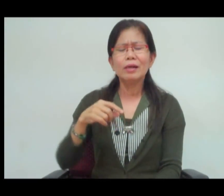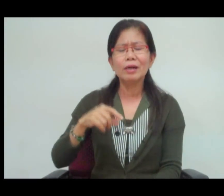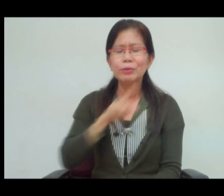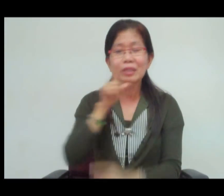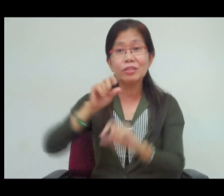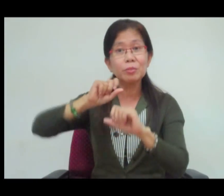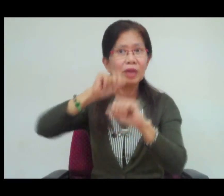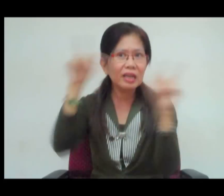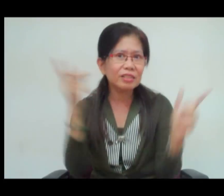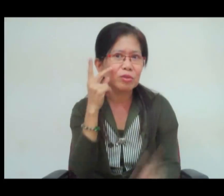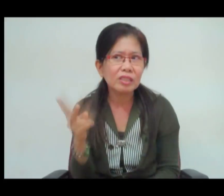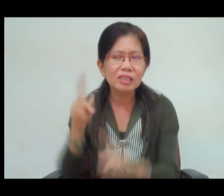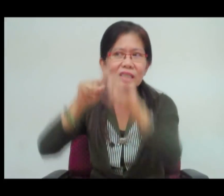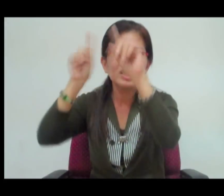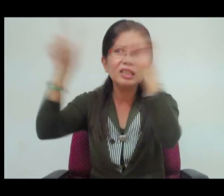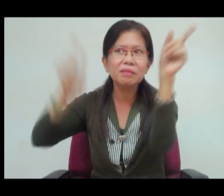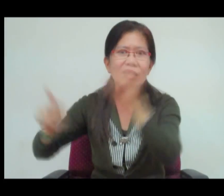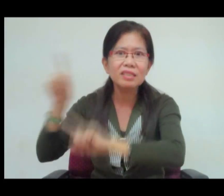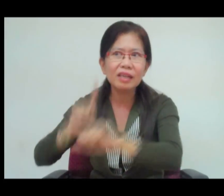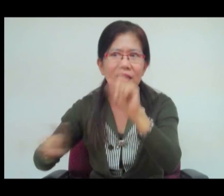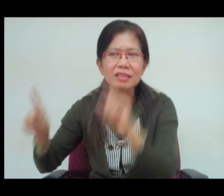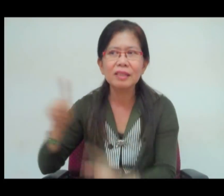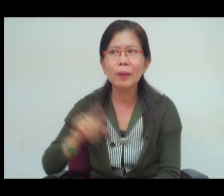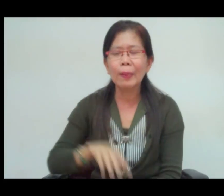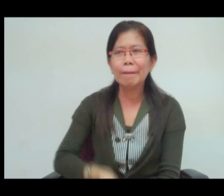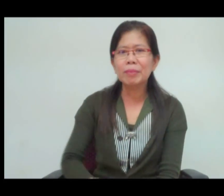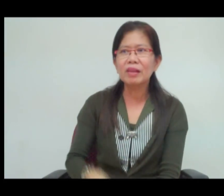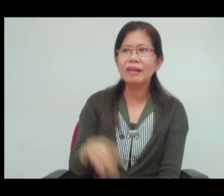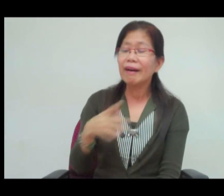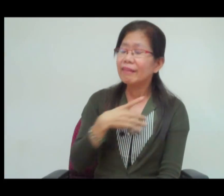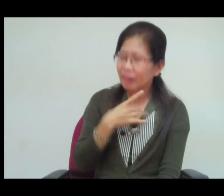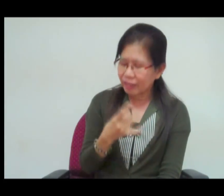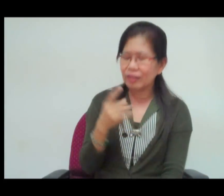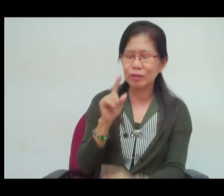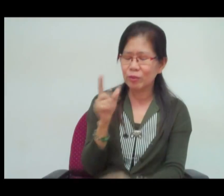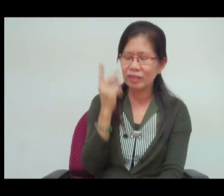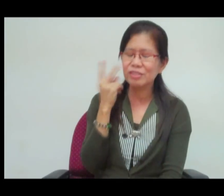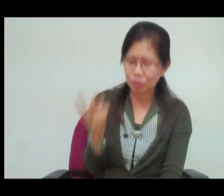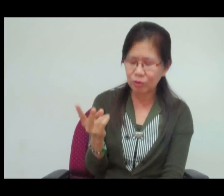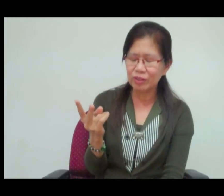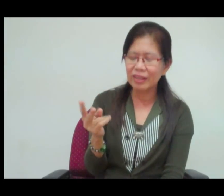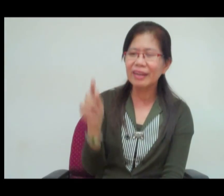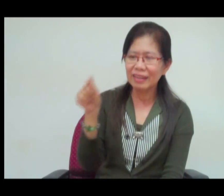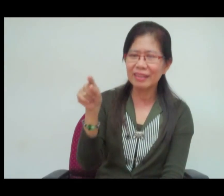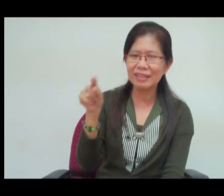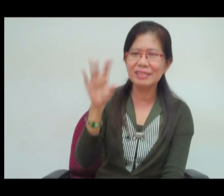really surprised to see different signs, and I like what I saw. That is